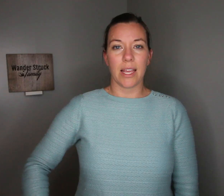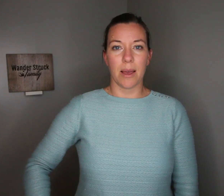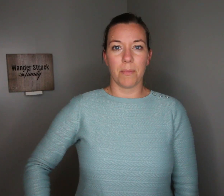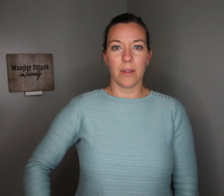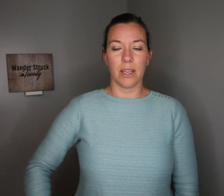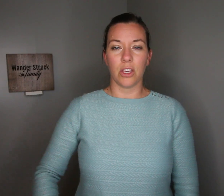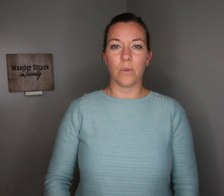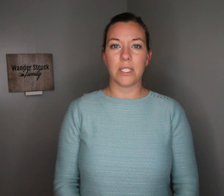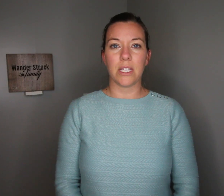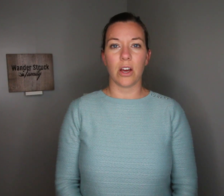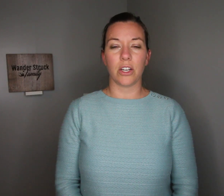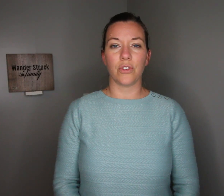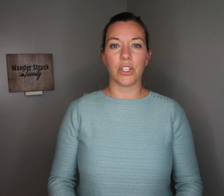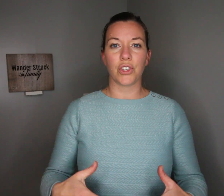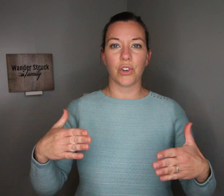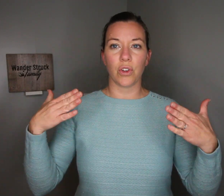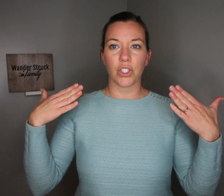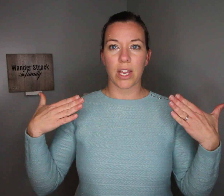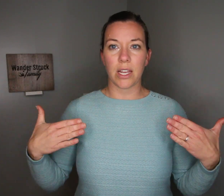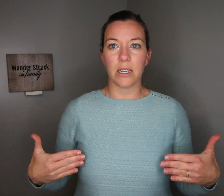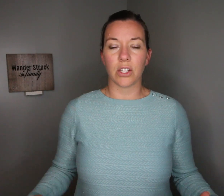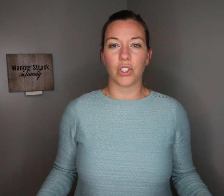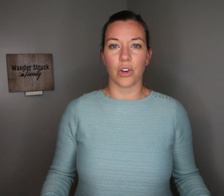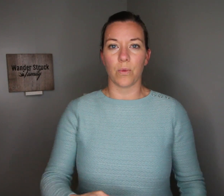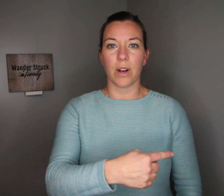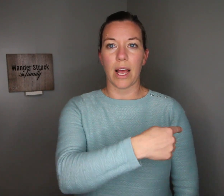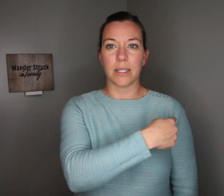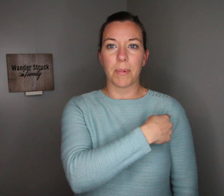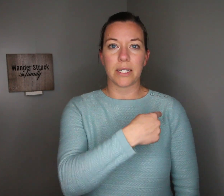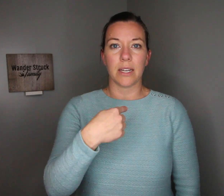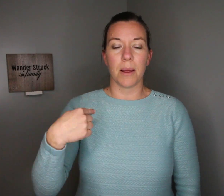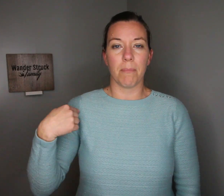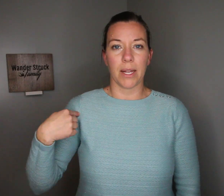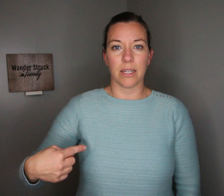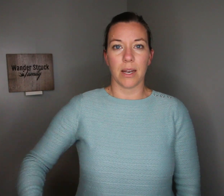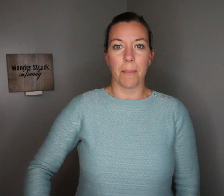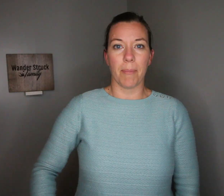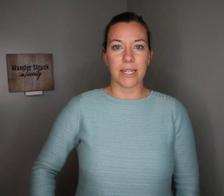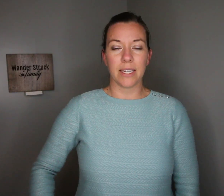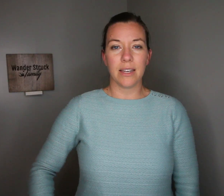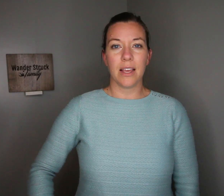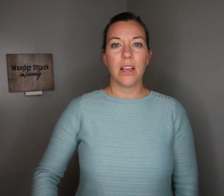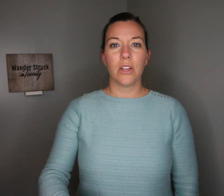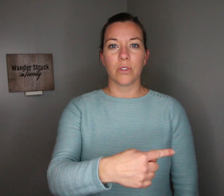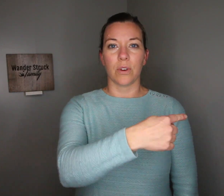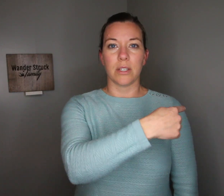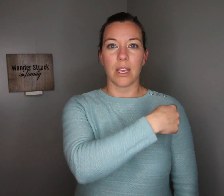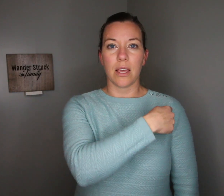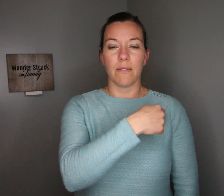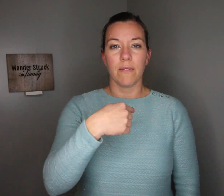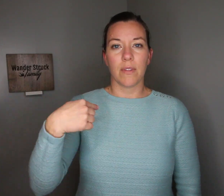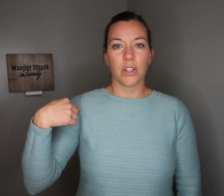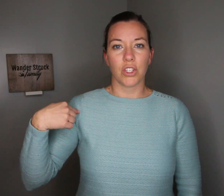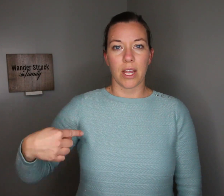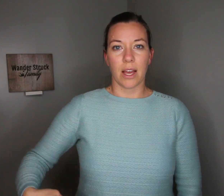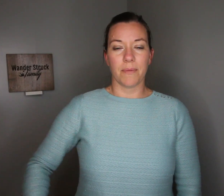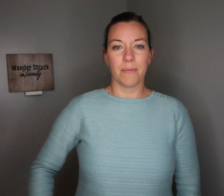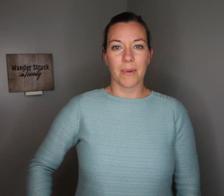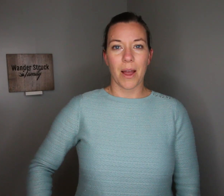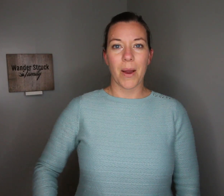hip, like you would see on a traditional Chinese shirt where it has button, button, button. So we're going to say China. All right,